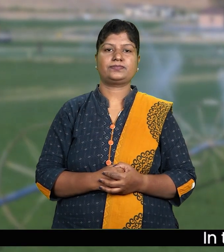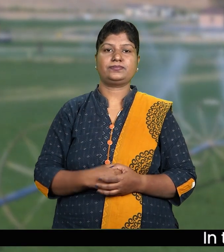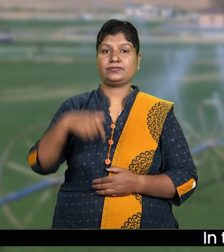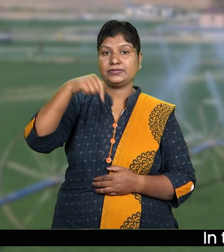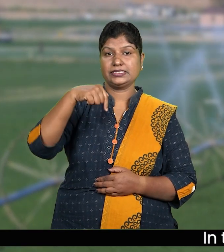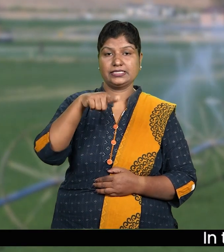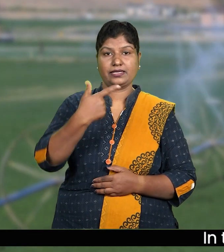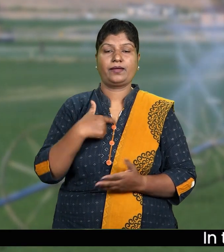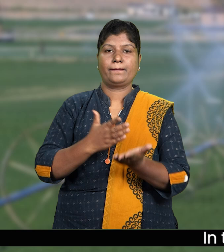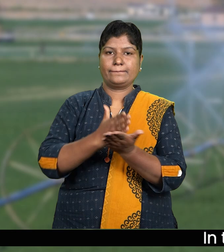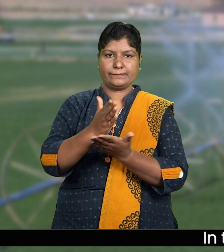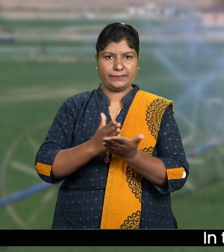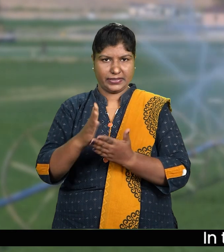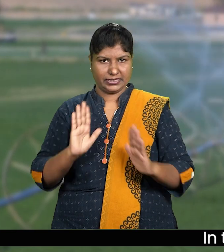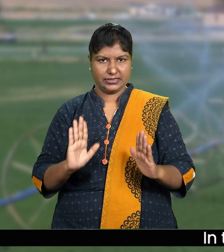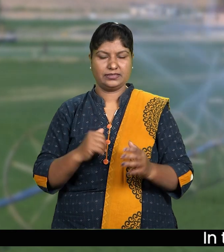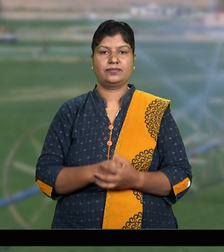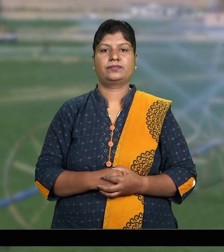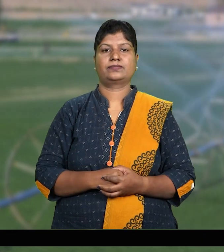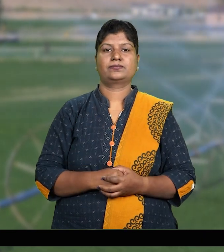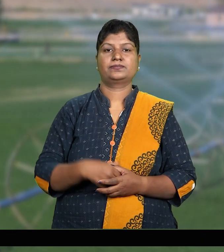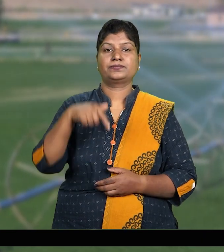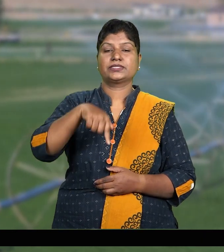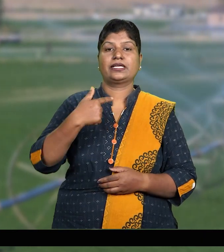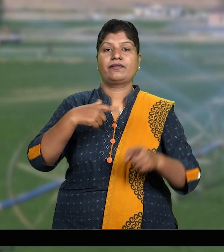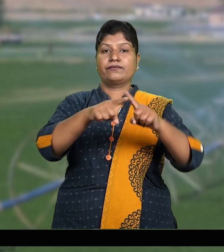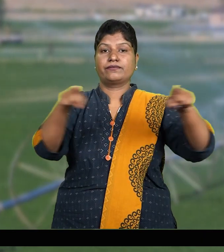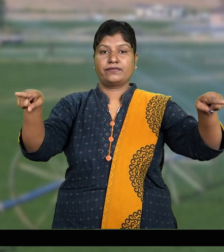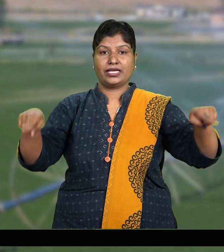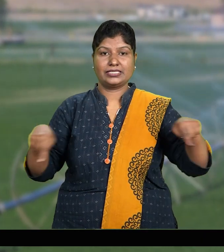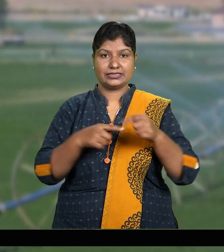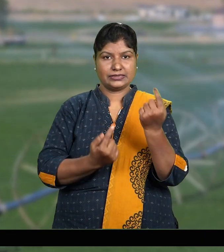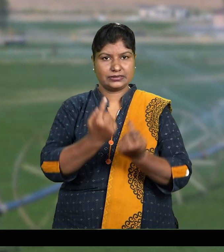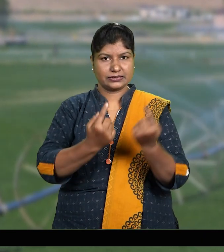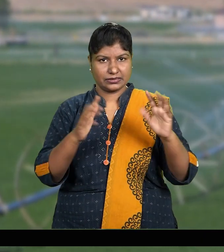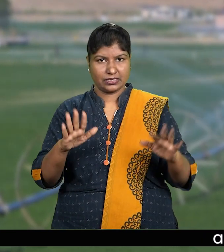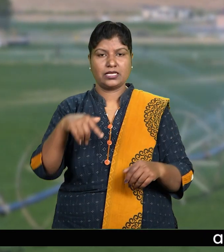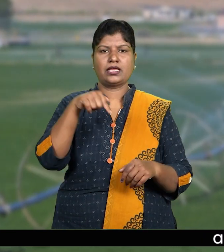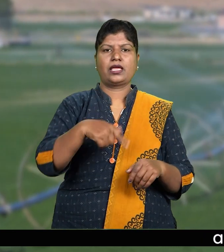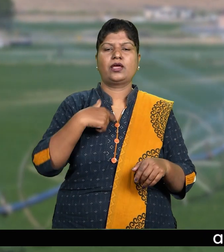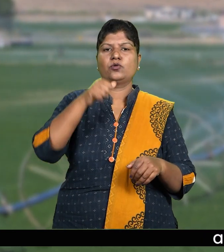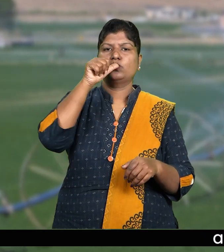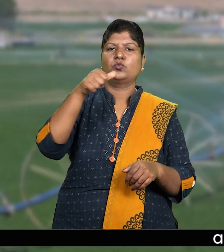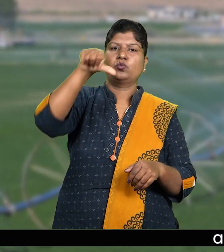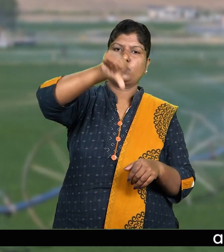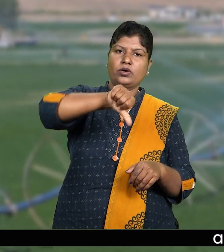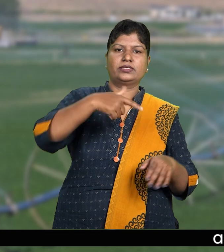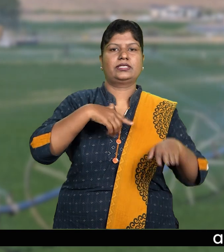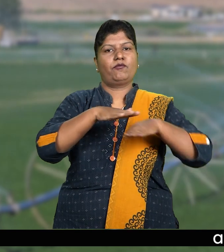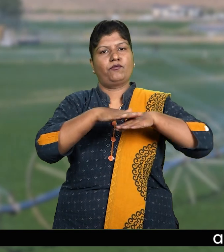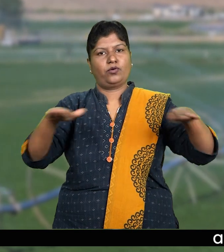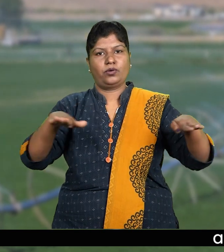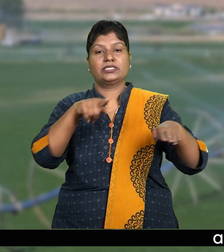In this method of irrigation, the field is just filled with water as in the case of